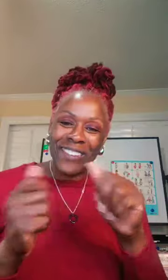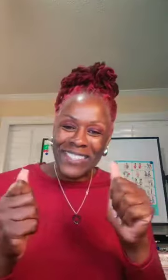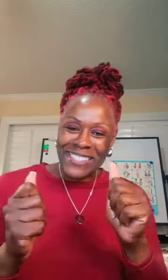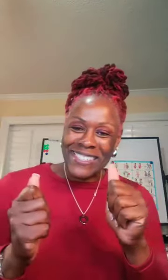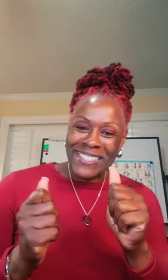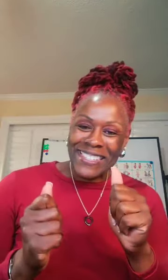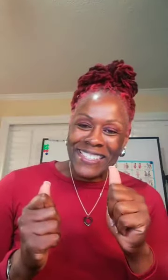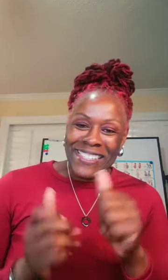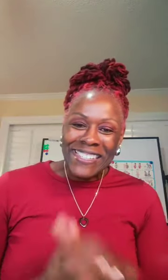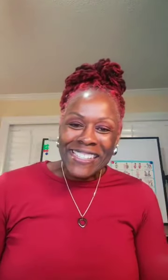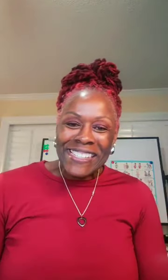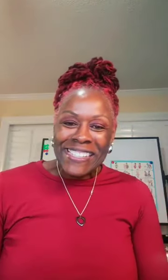language?